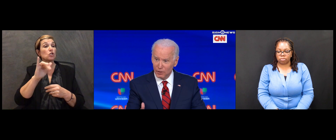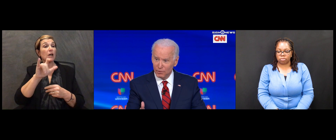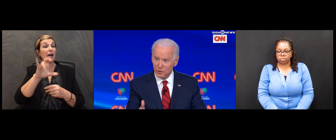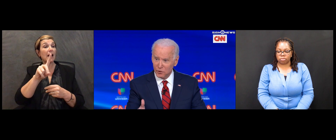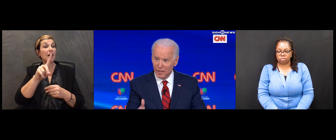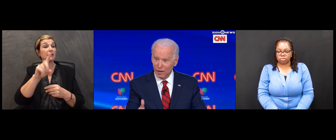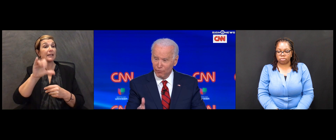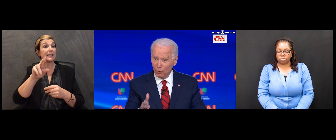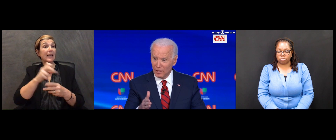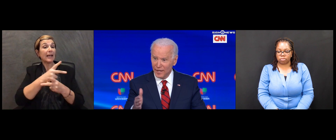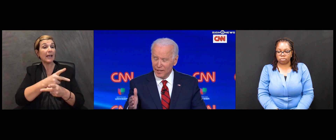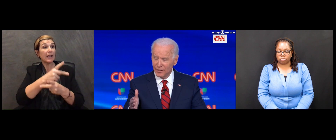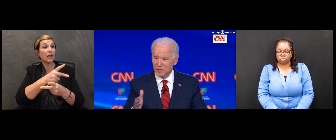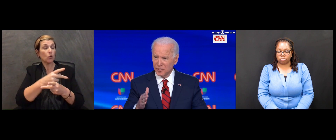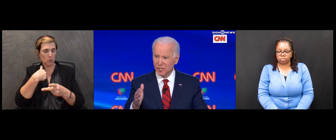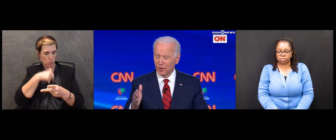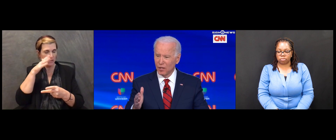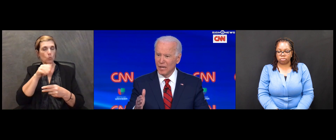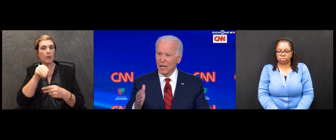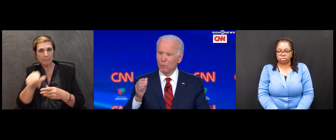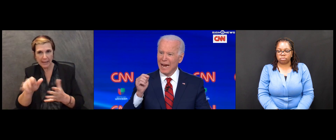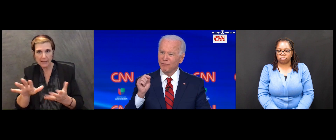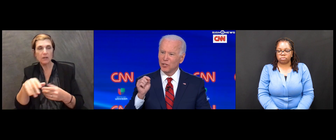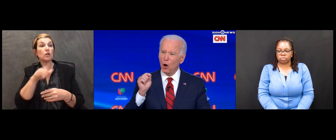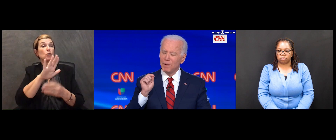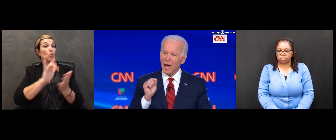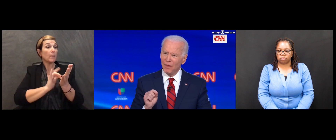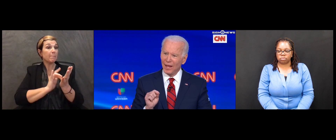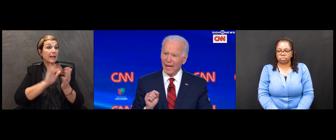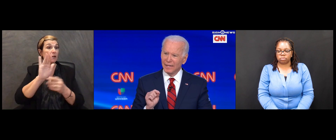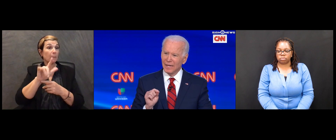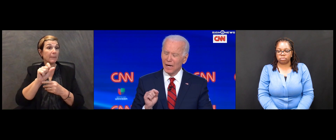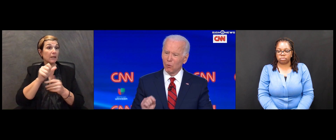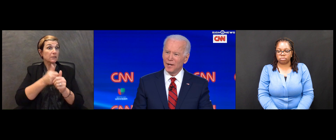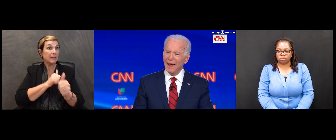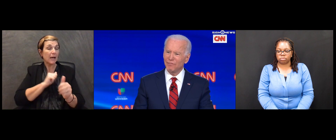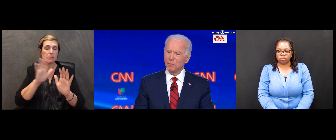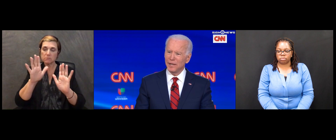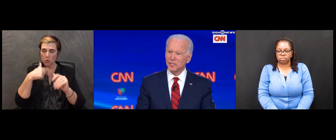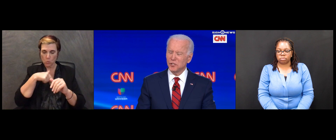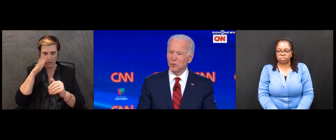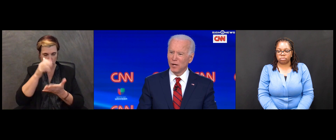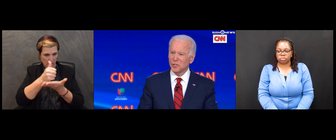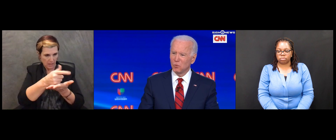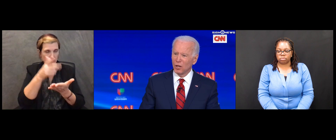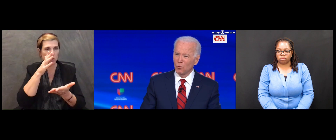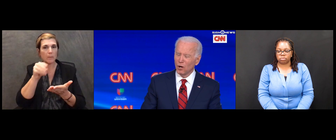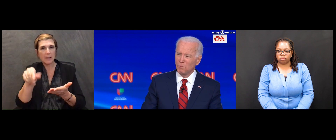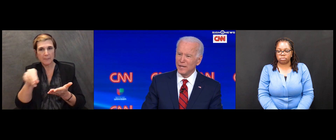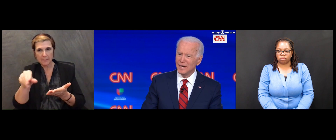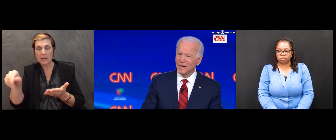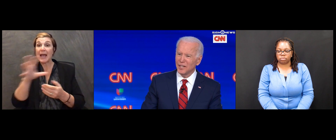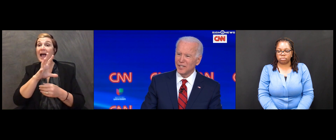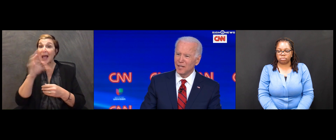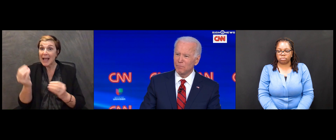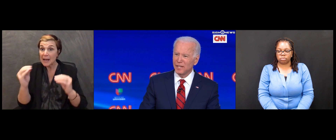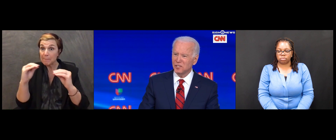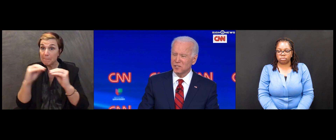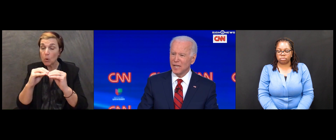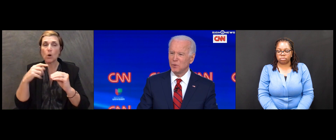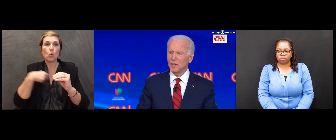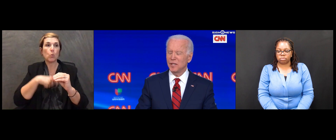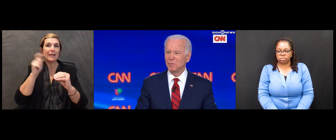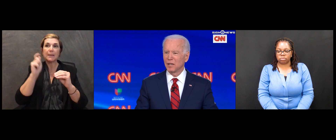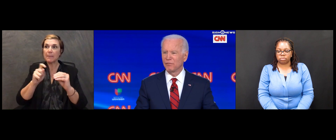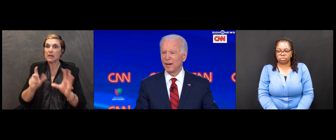all their medical bills are cared for relating to this, et cetera. We have to go beyond that. And we're going to have to be in a situation where we're meeting on a daily